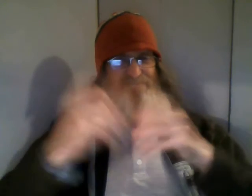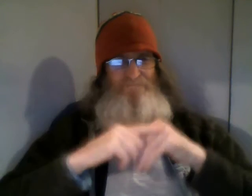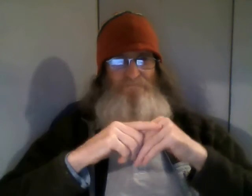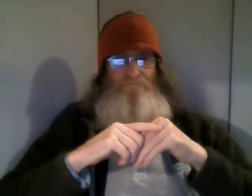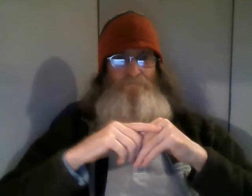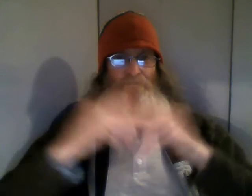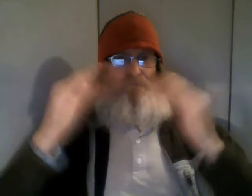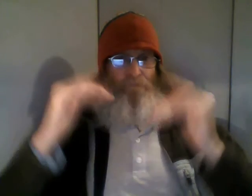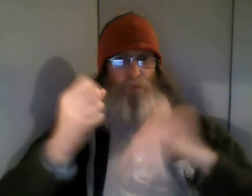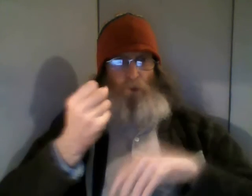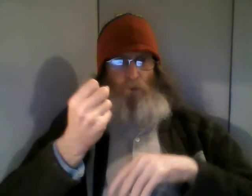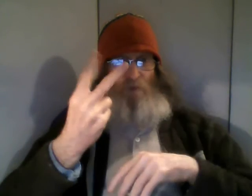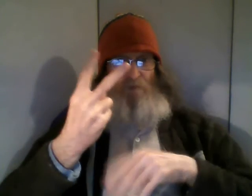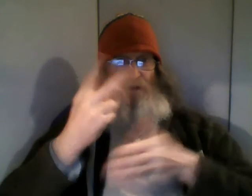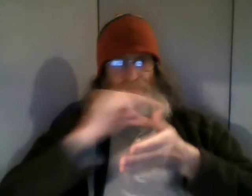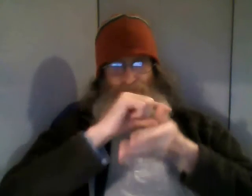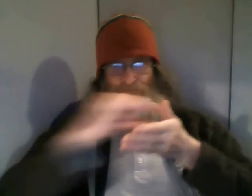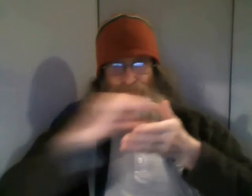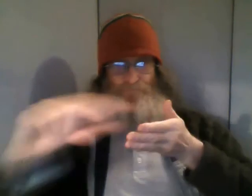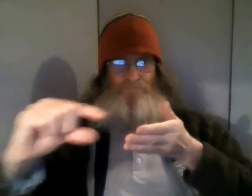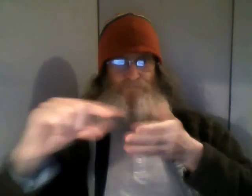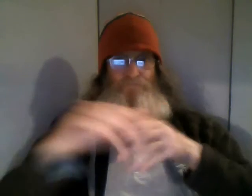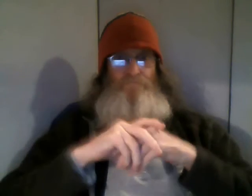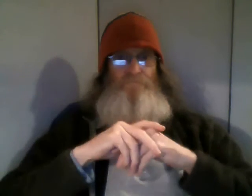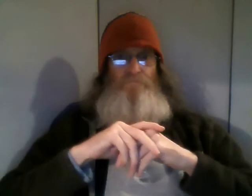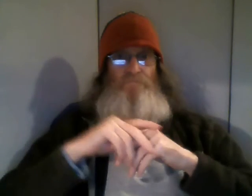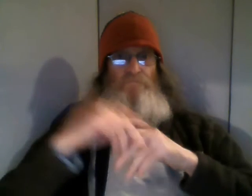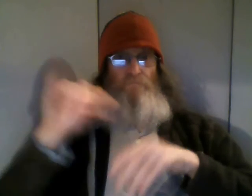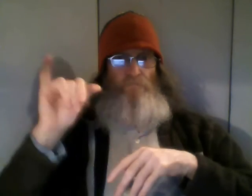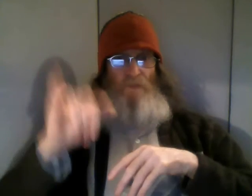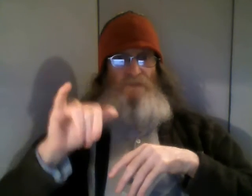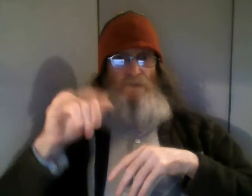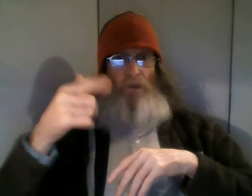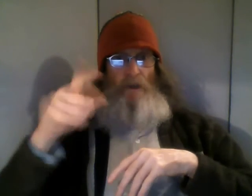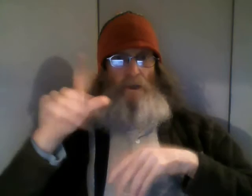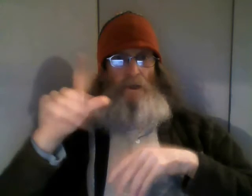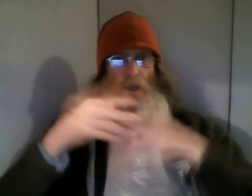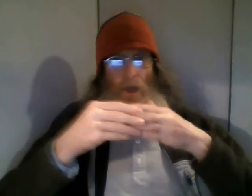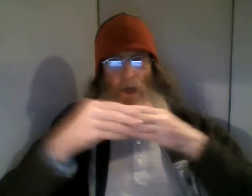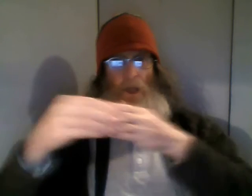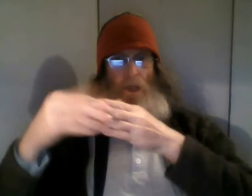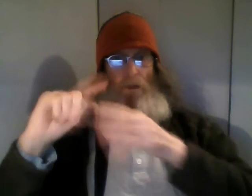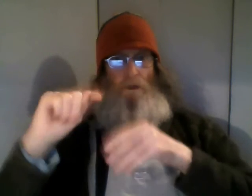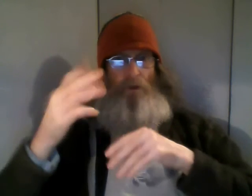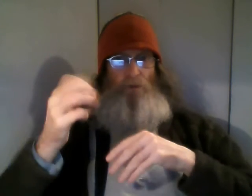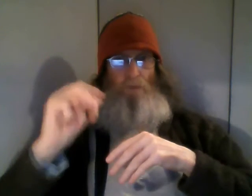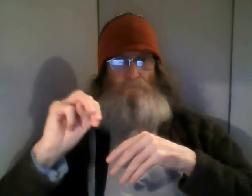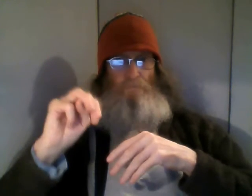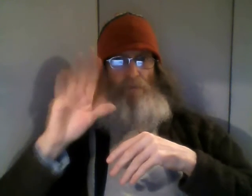Trevor told me about Bonnie and Milo. That's a tough deal. I hope it works out for her. Are you going to go